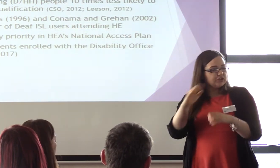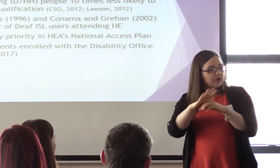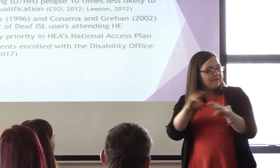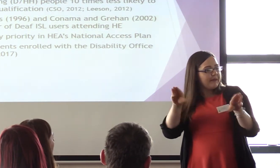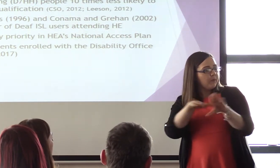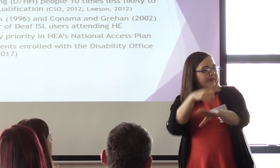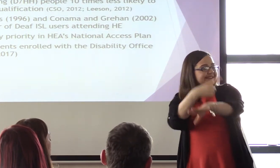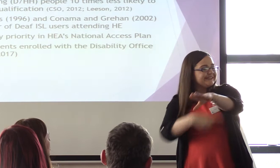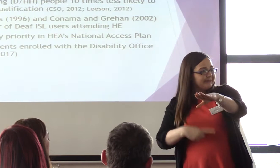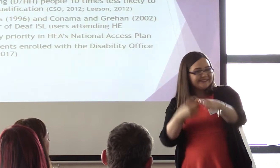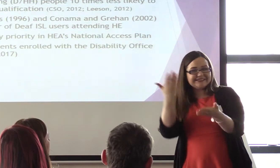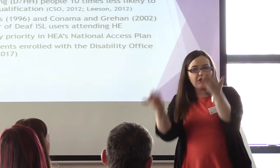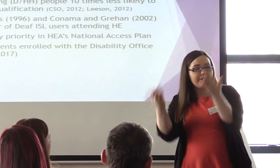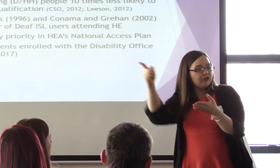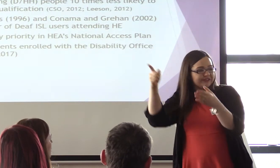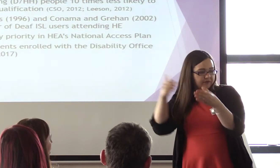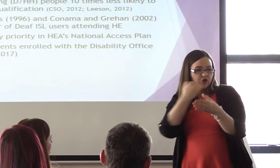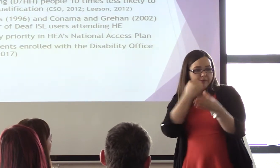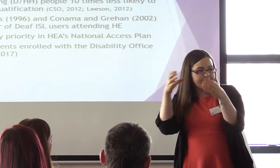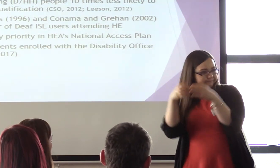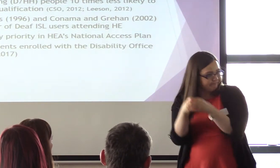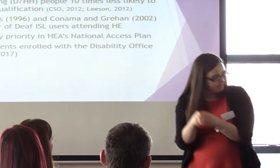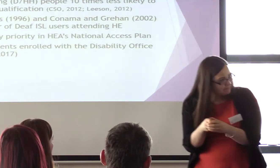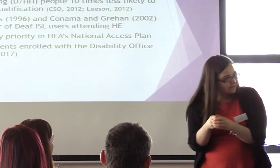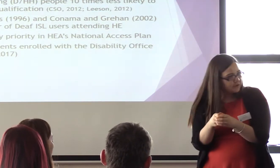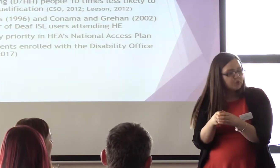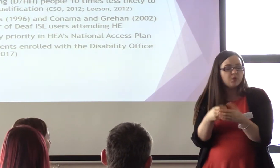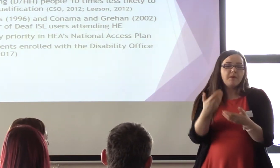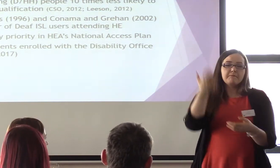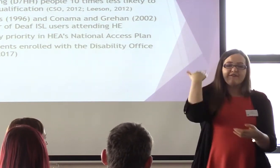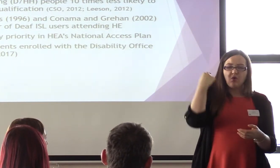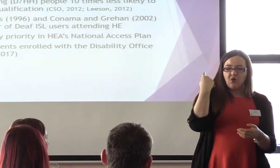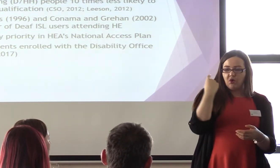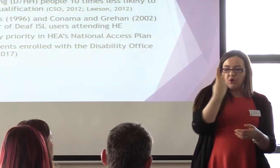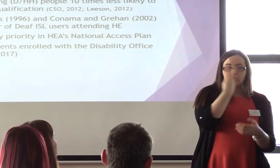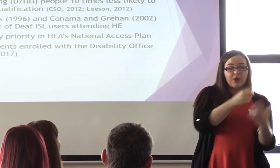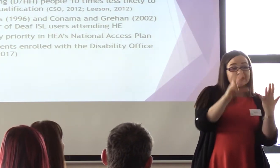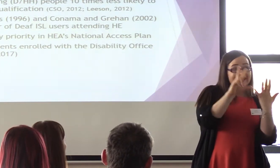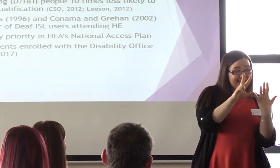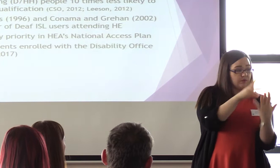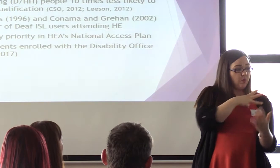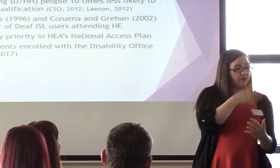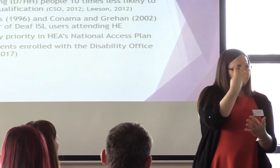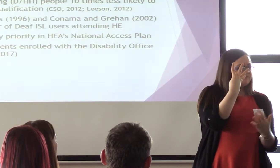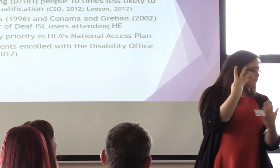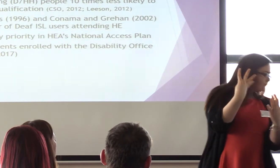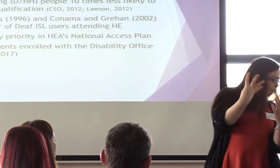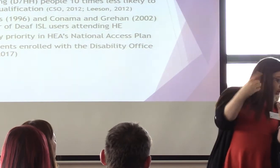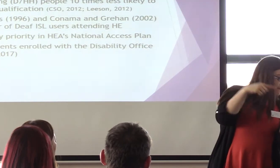in comparison to the percentage of people with disabilities, the actual percentage rate is going down. So in